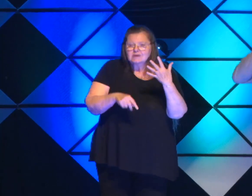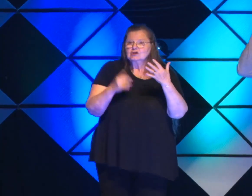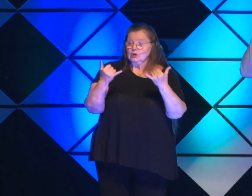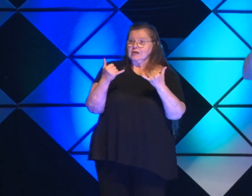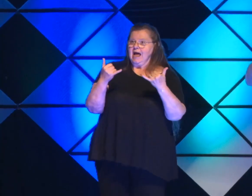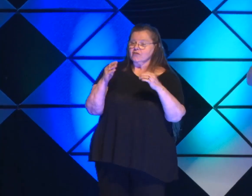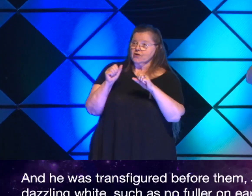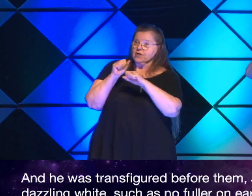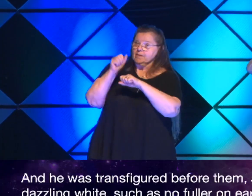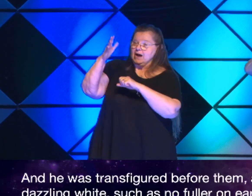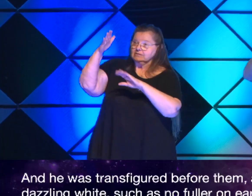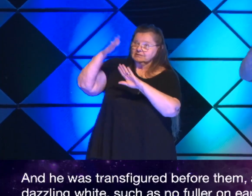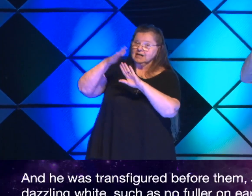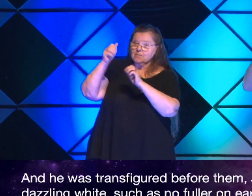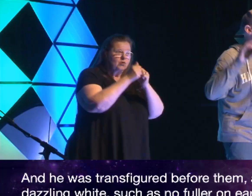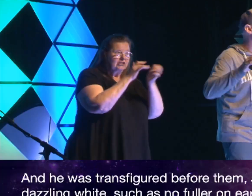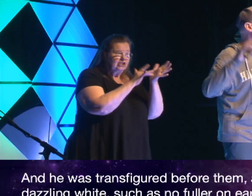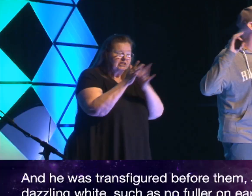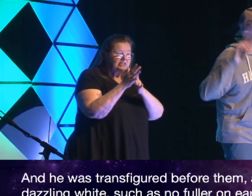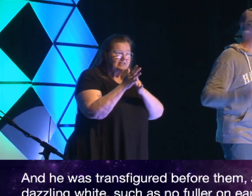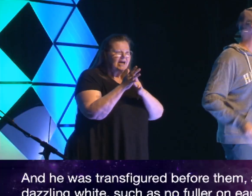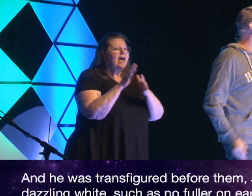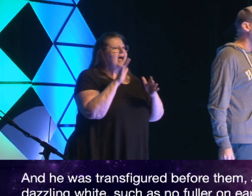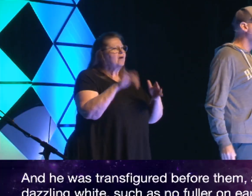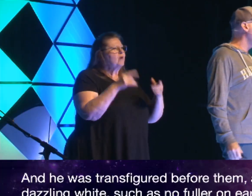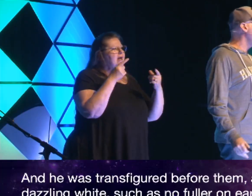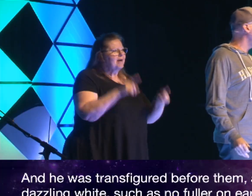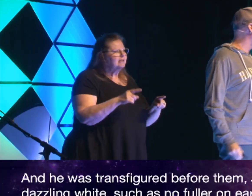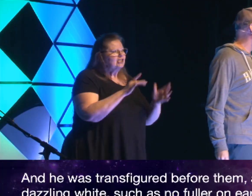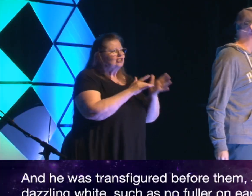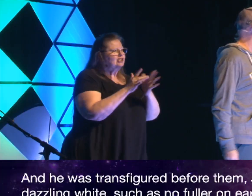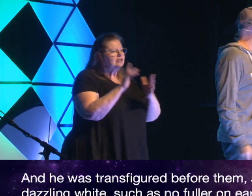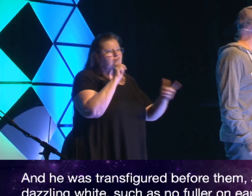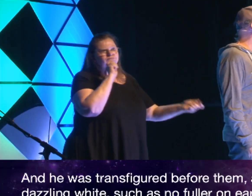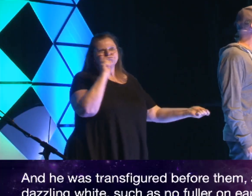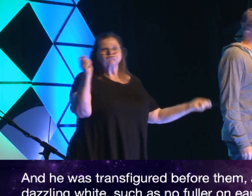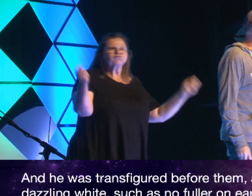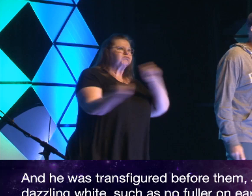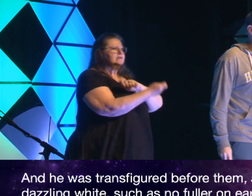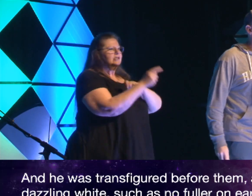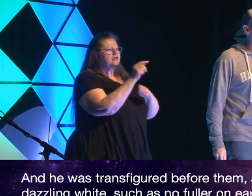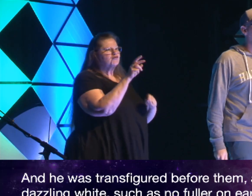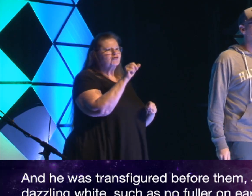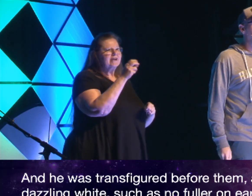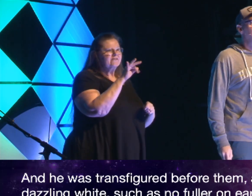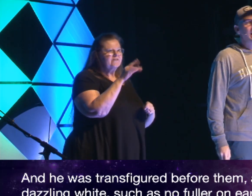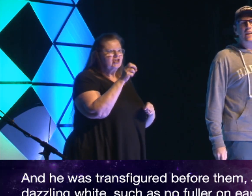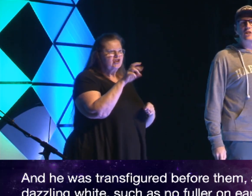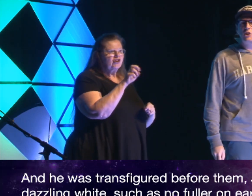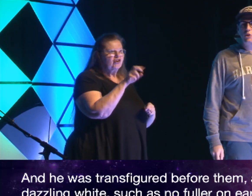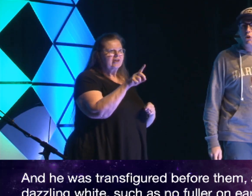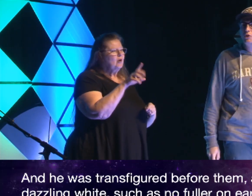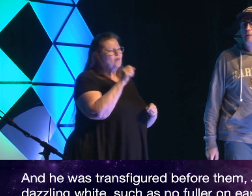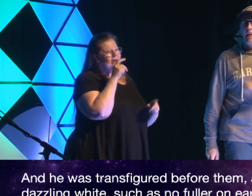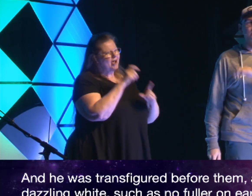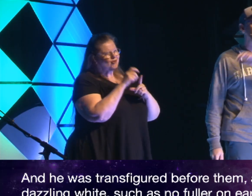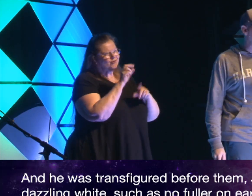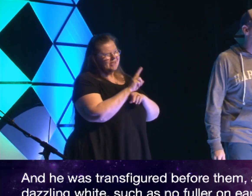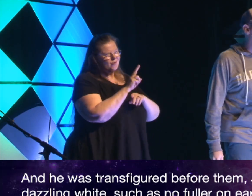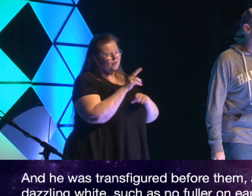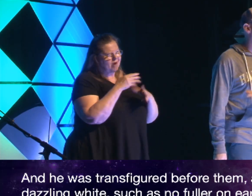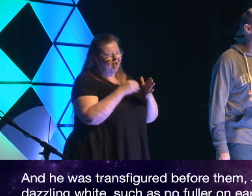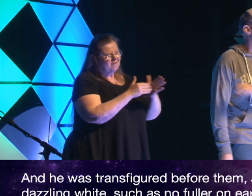mountain, Jesus was transfigured before them. Not a word we use a whole lot of today, transfigured before them, and his clothes